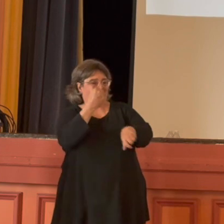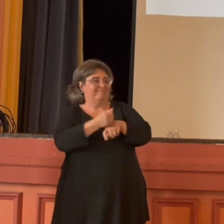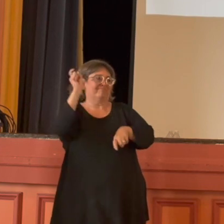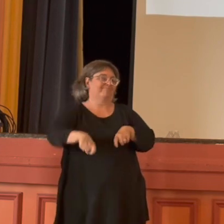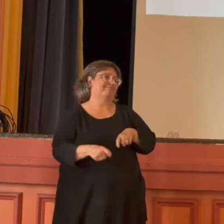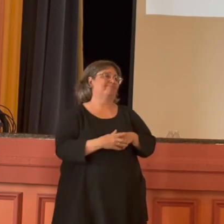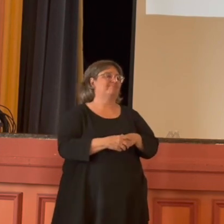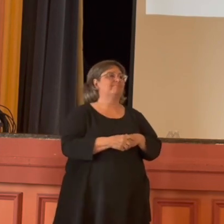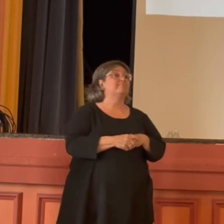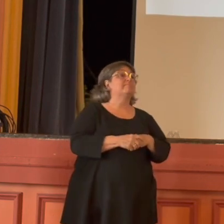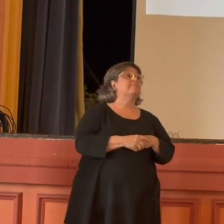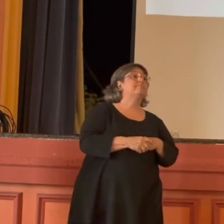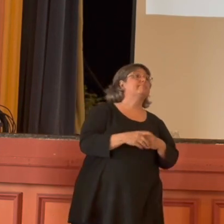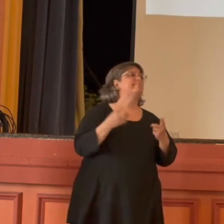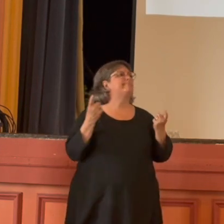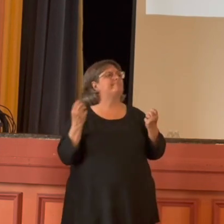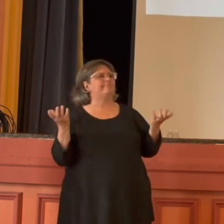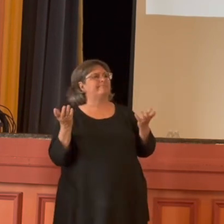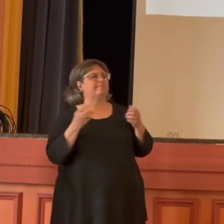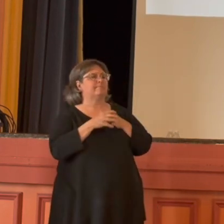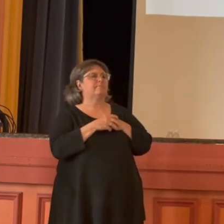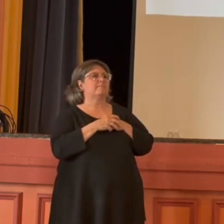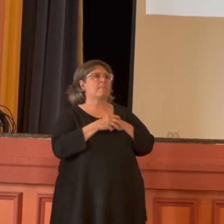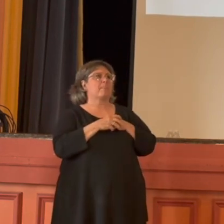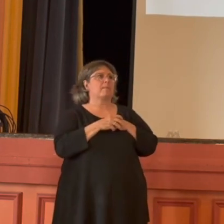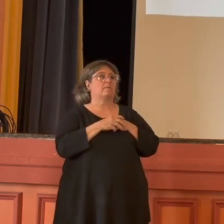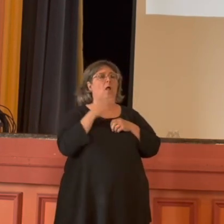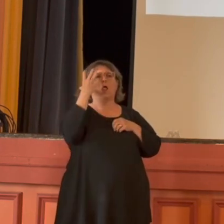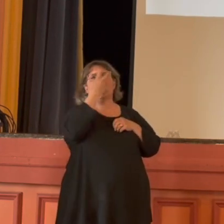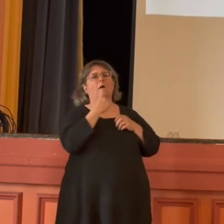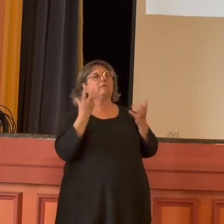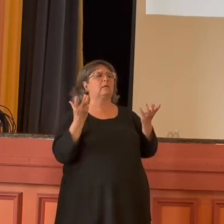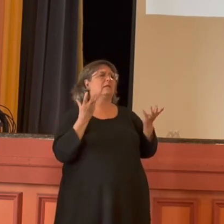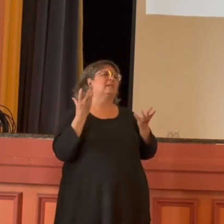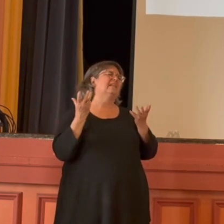constructed. And what this does is we have these lovely